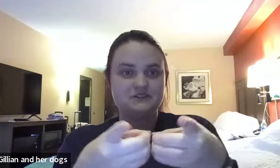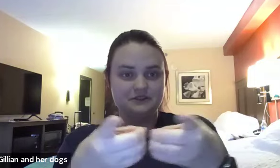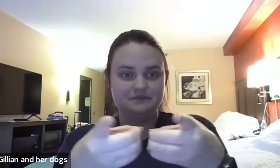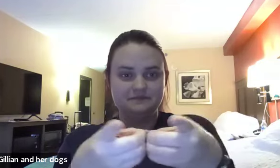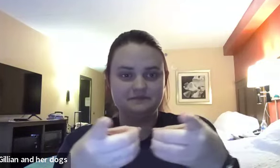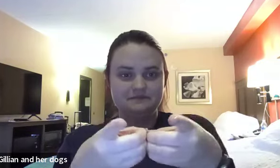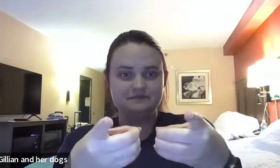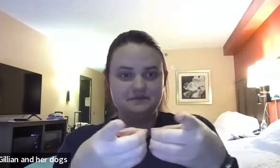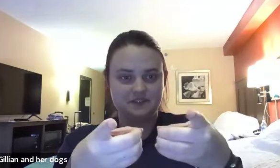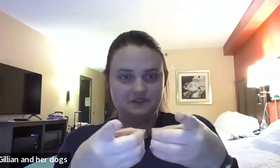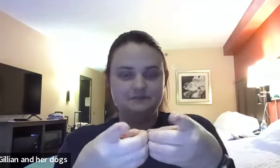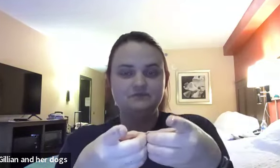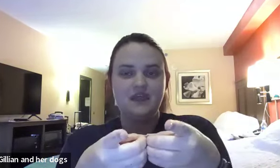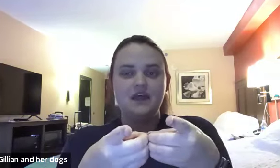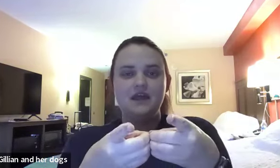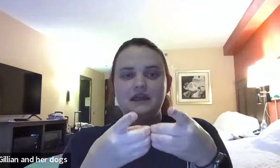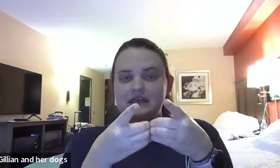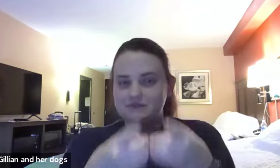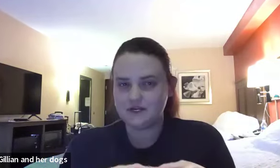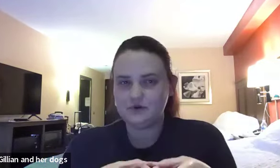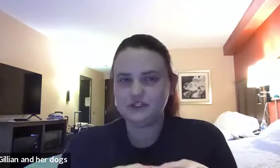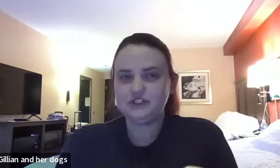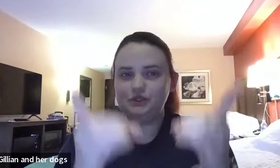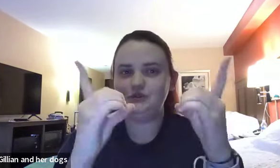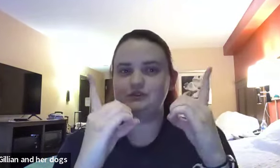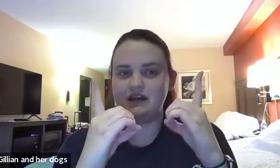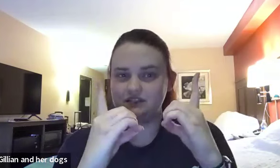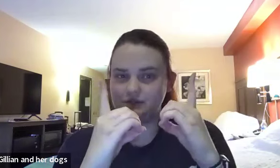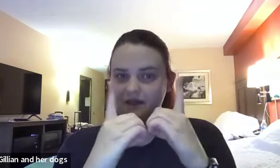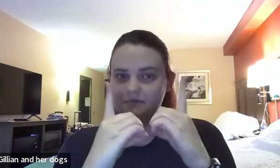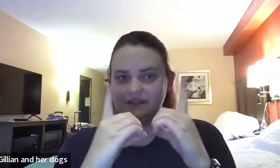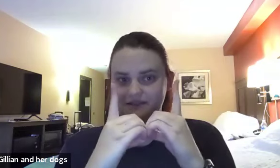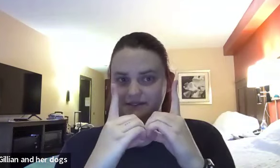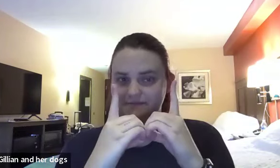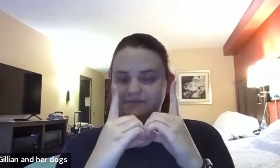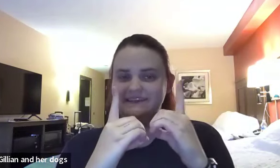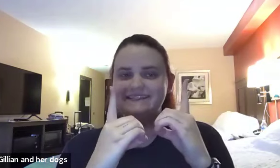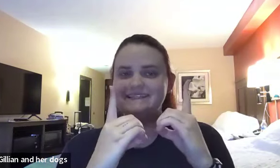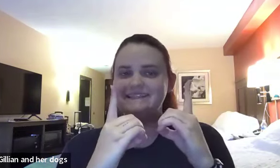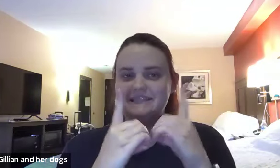Dessert. Dessert. It's very important you do not do it up like this. This is